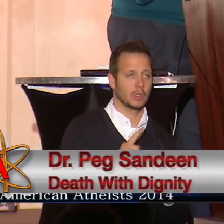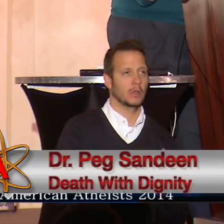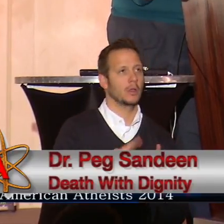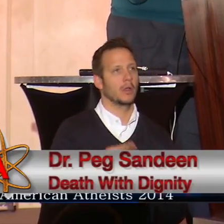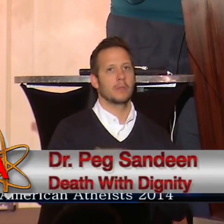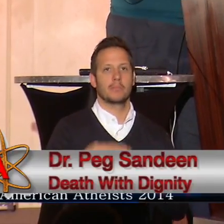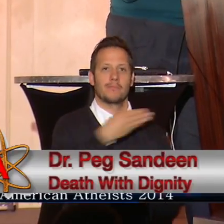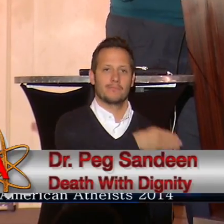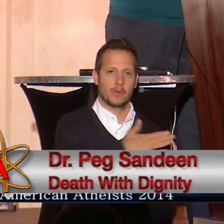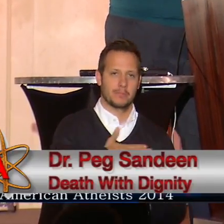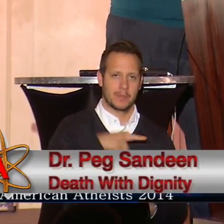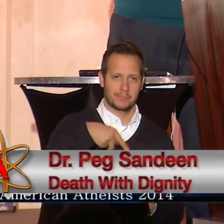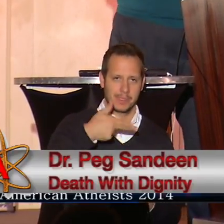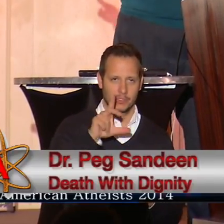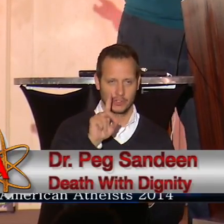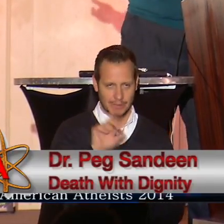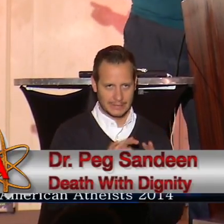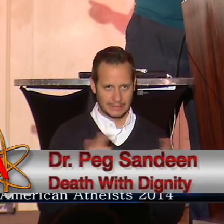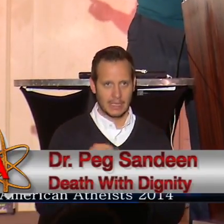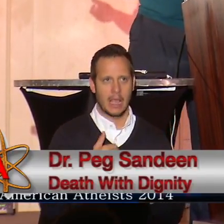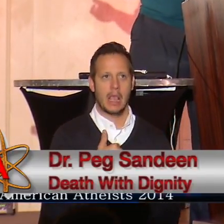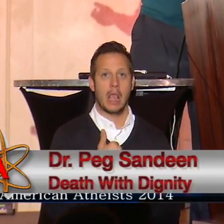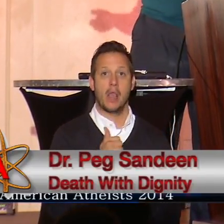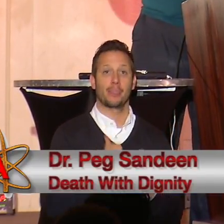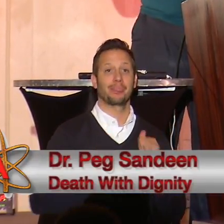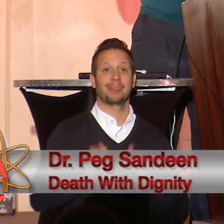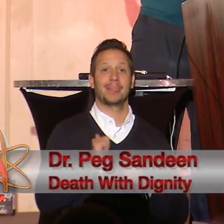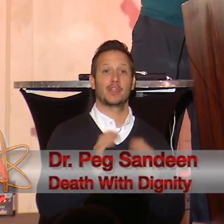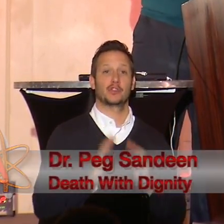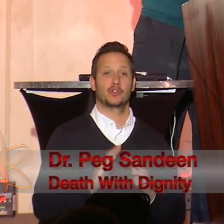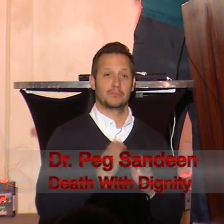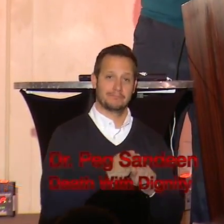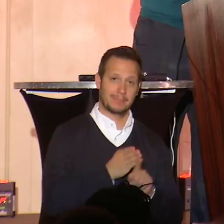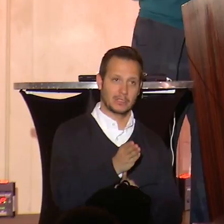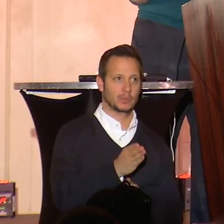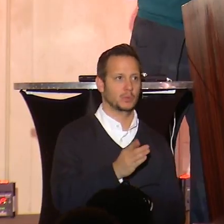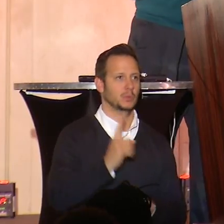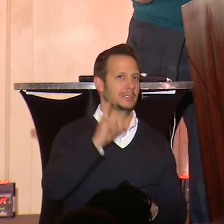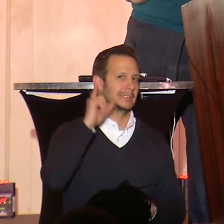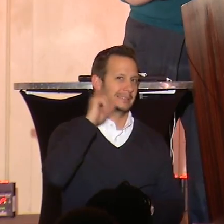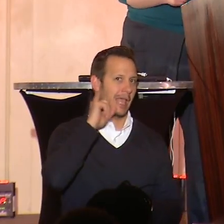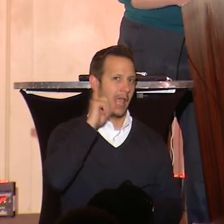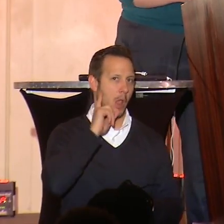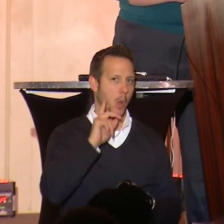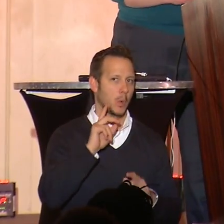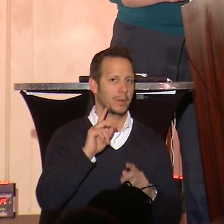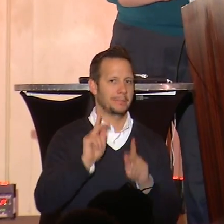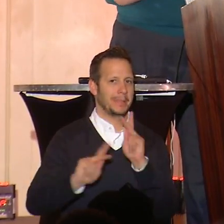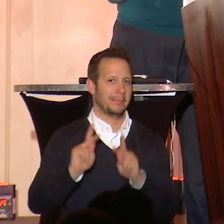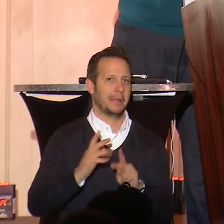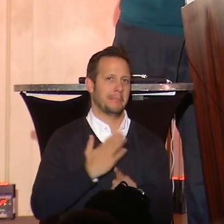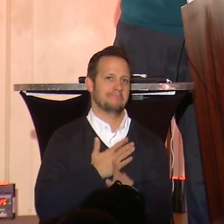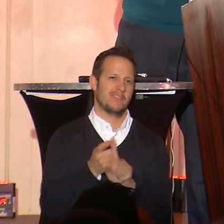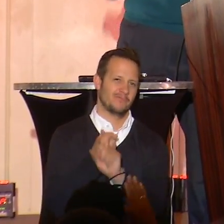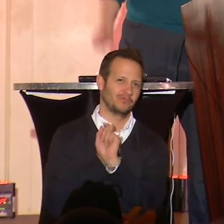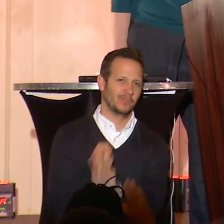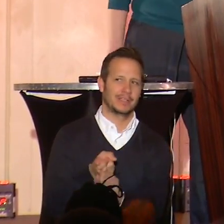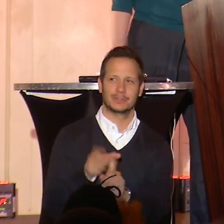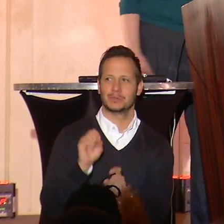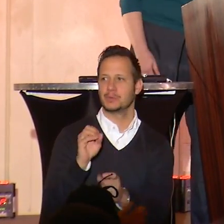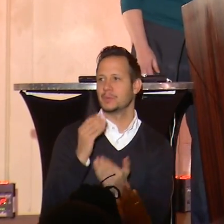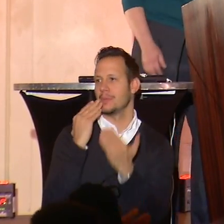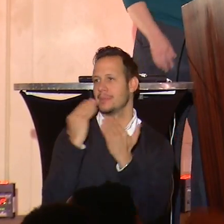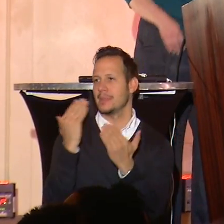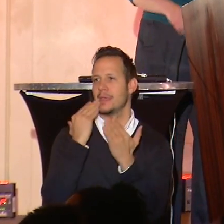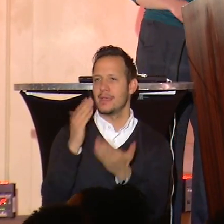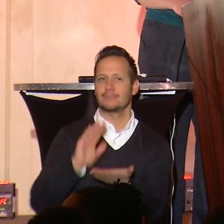had a PhD, I was a theater major. And so sound guys were always my friends. So we owe them a big thanks.